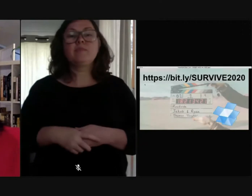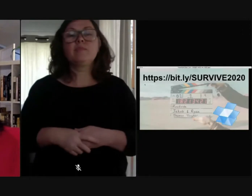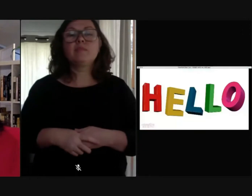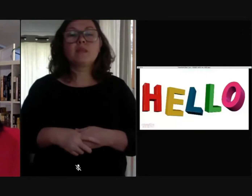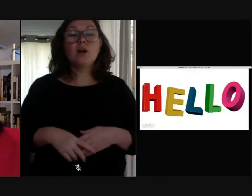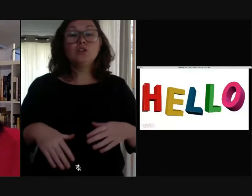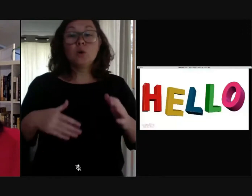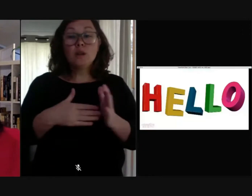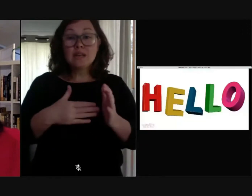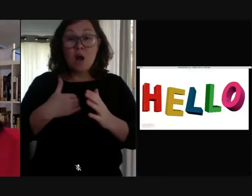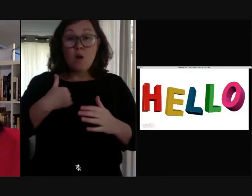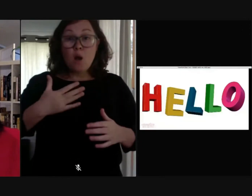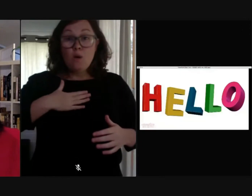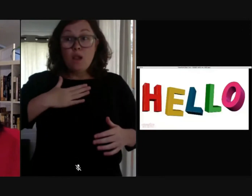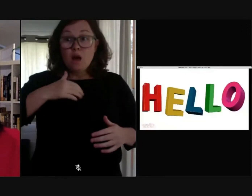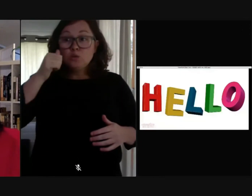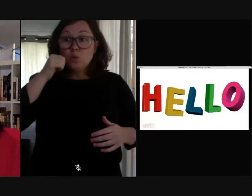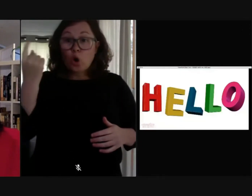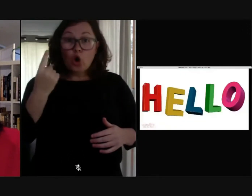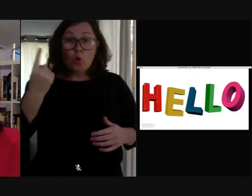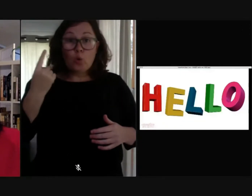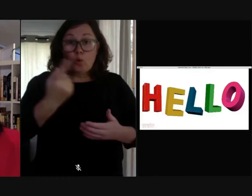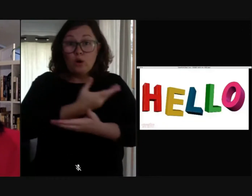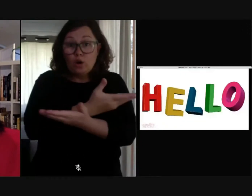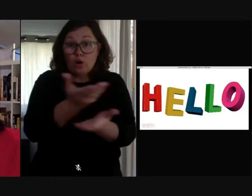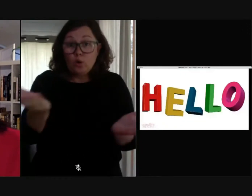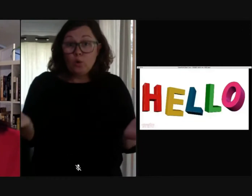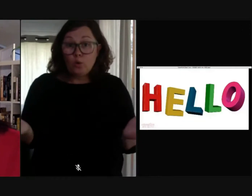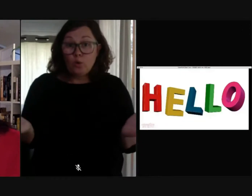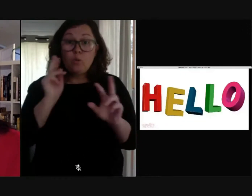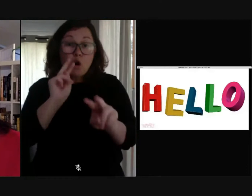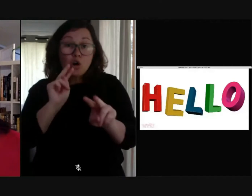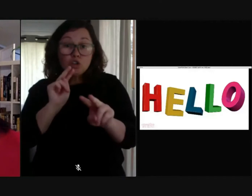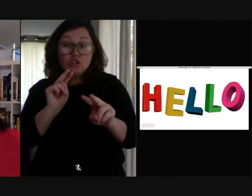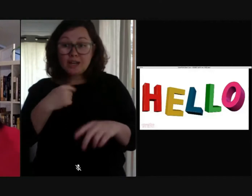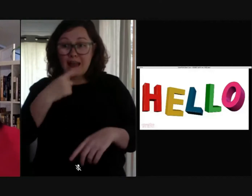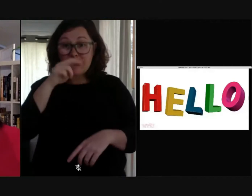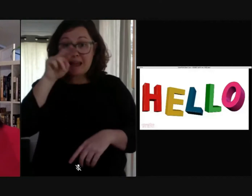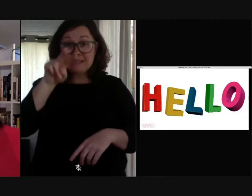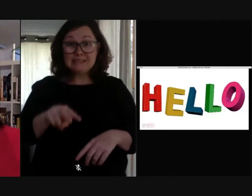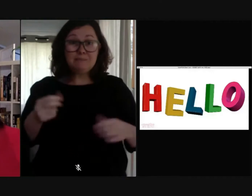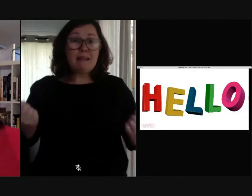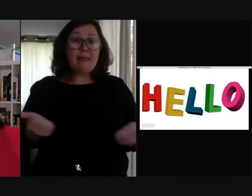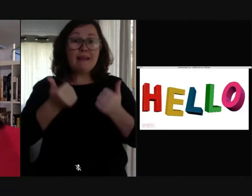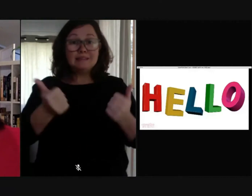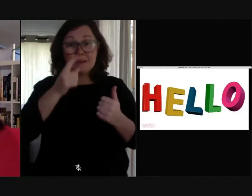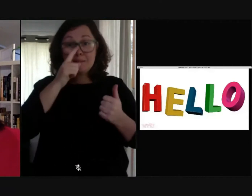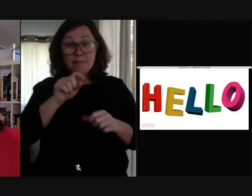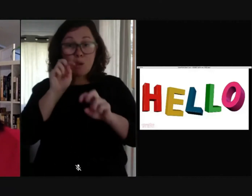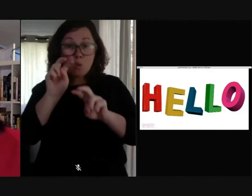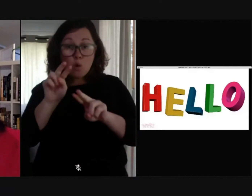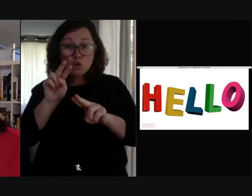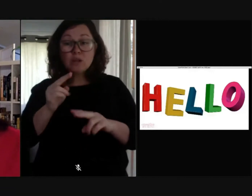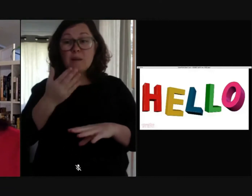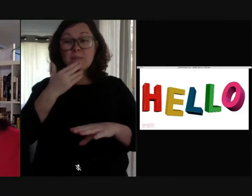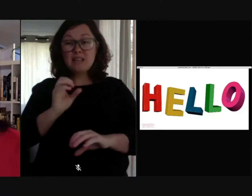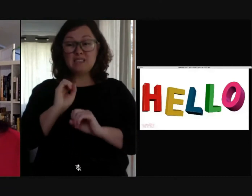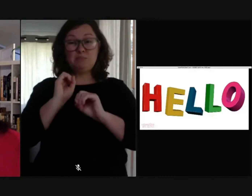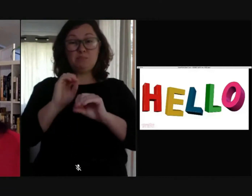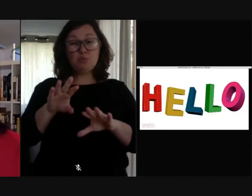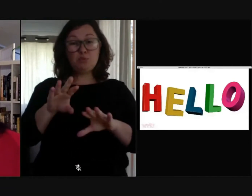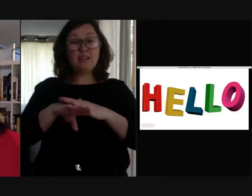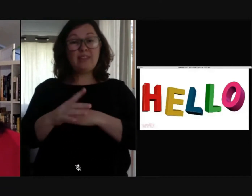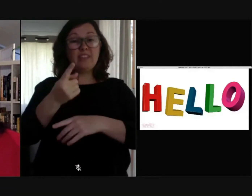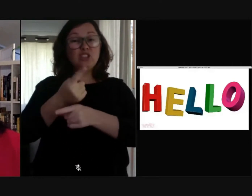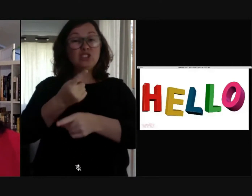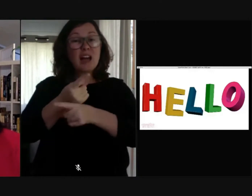an idea of who you all are. So I can see there's lots of people joining us. Why don't you pop into the chat, tell